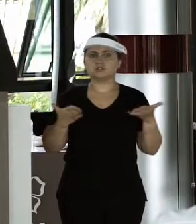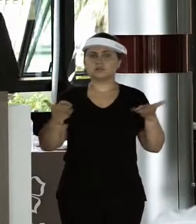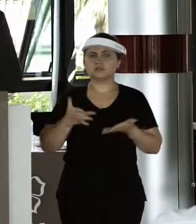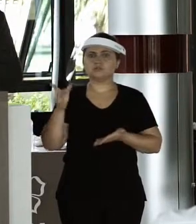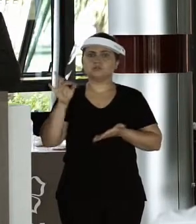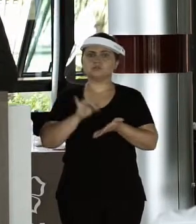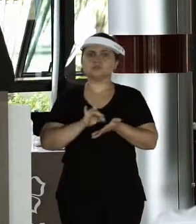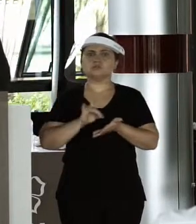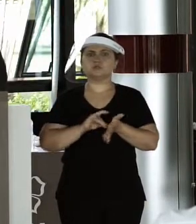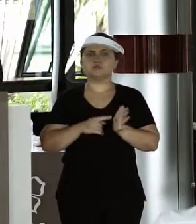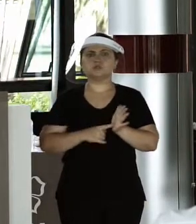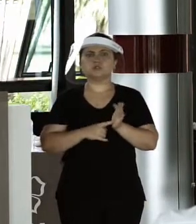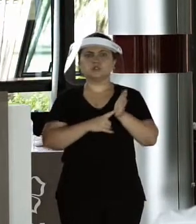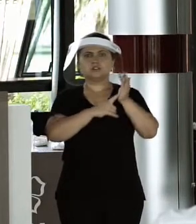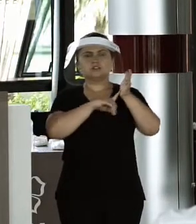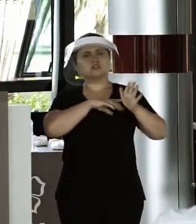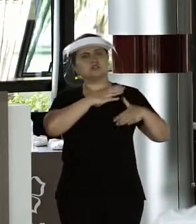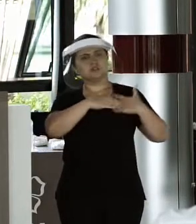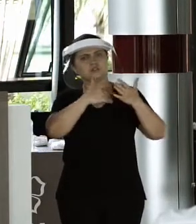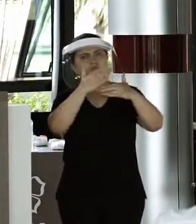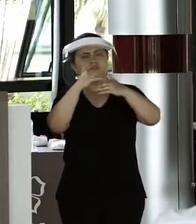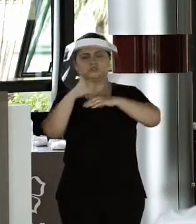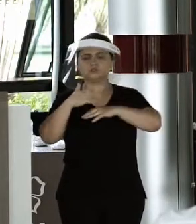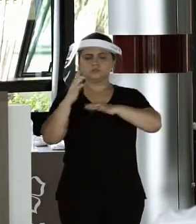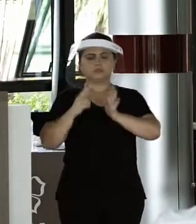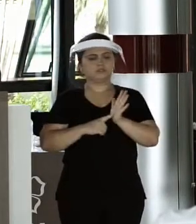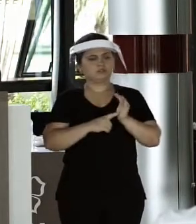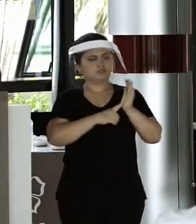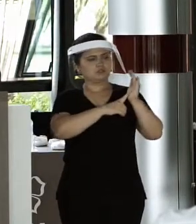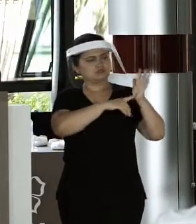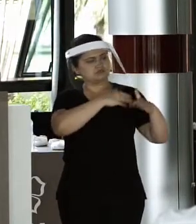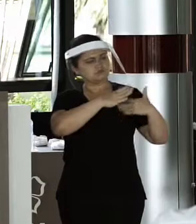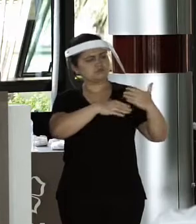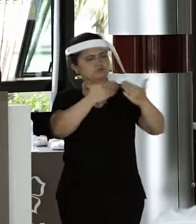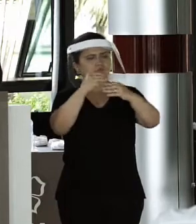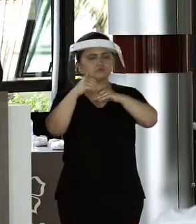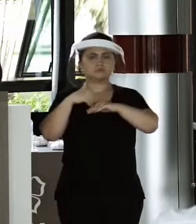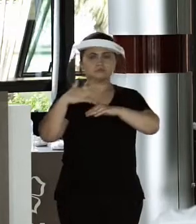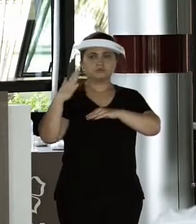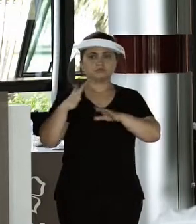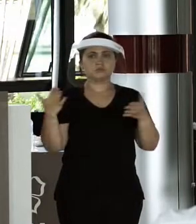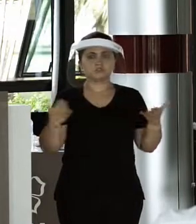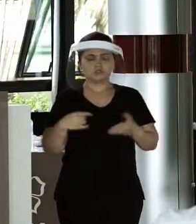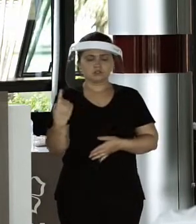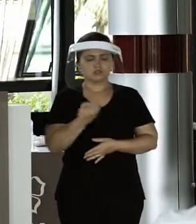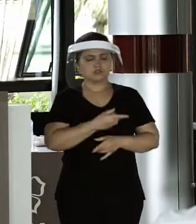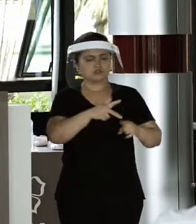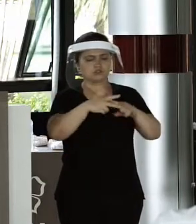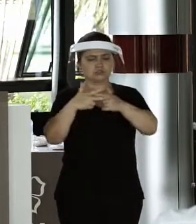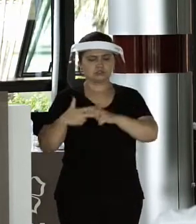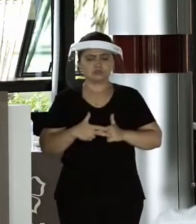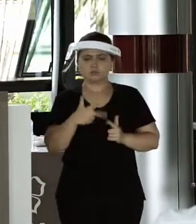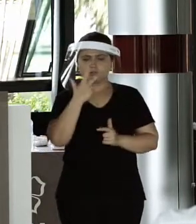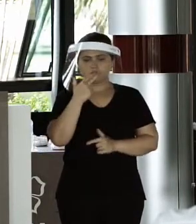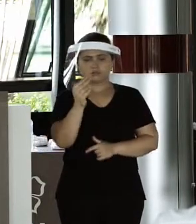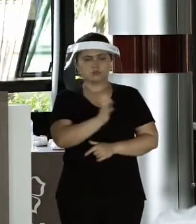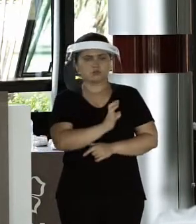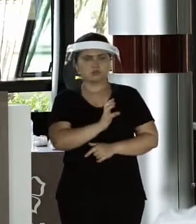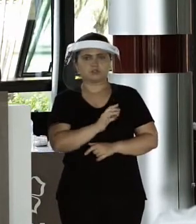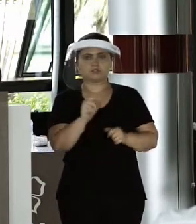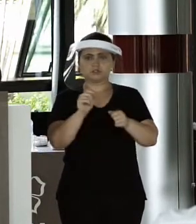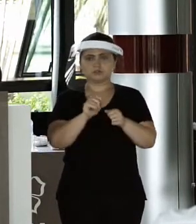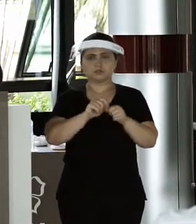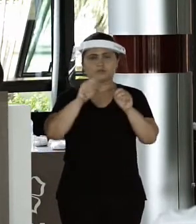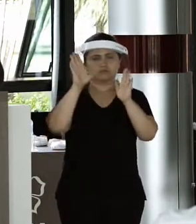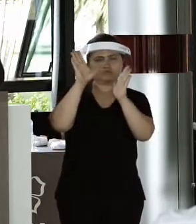realmente, a técnica tem evoluído cada vez mais, a tecnologia tem evoluído cada vez mais, E a gente já tem ferramentas como essas, seja para